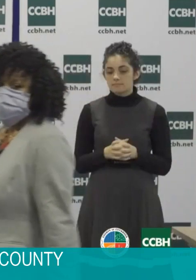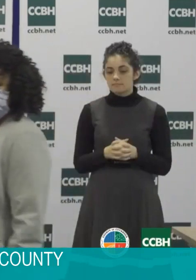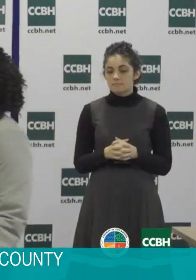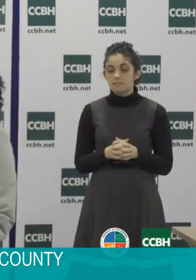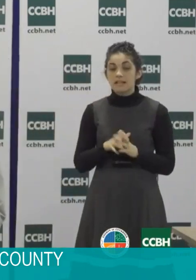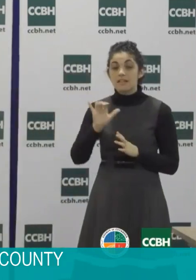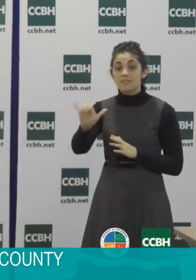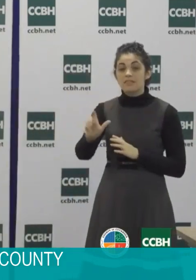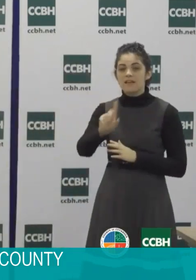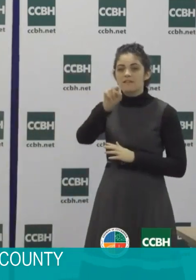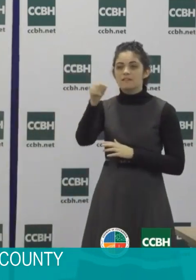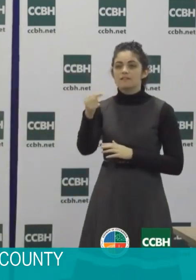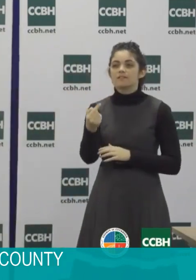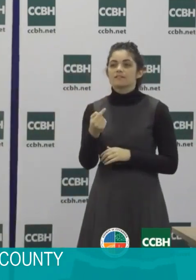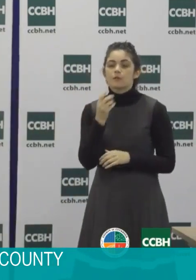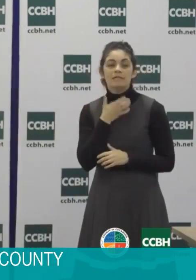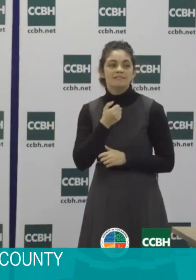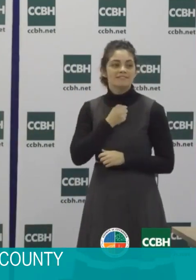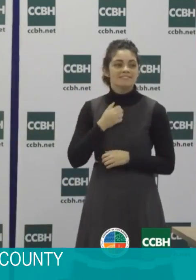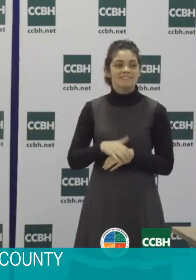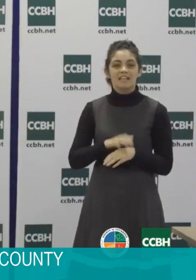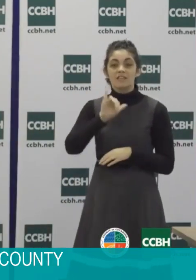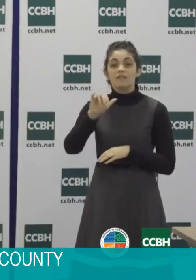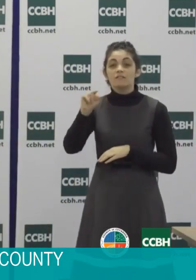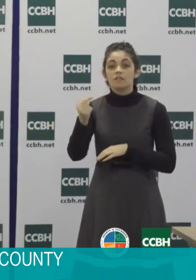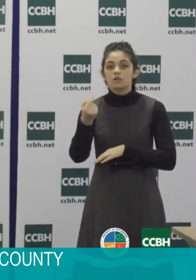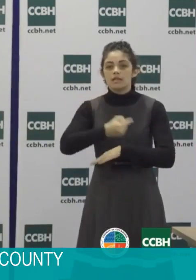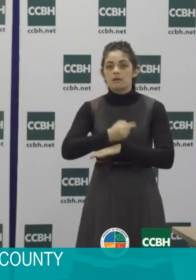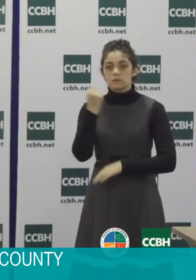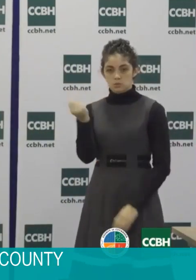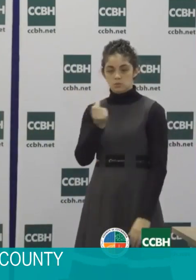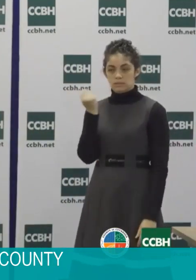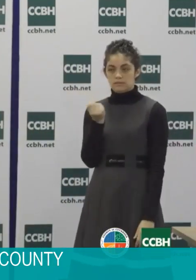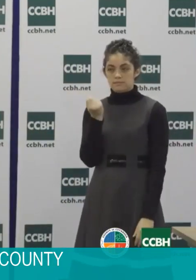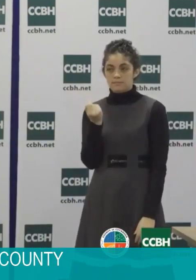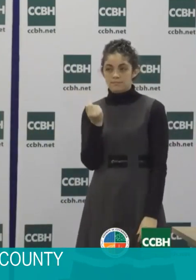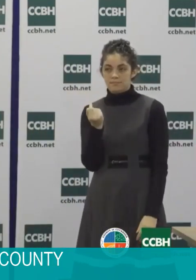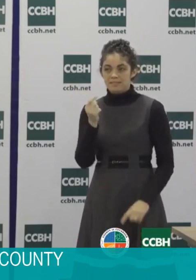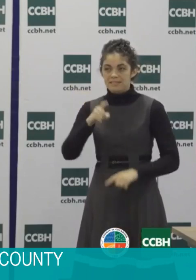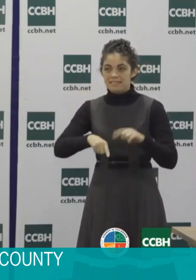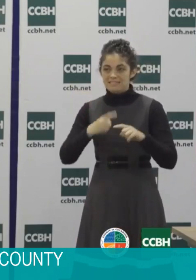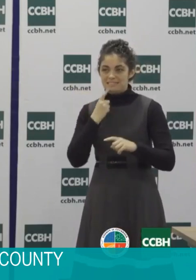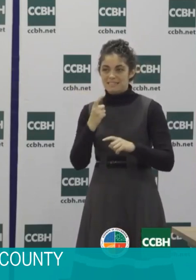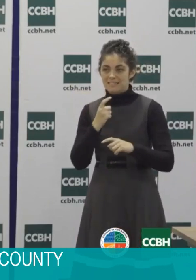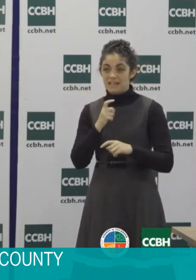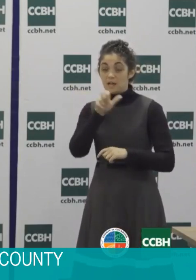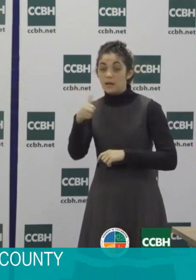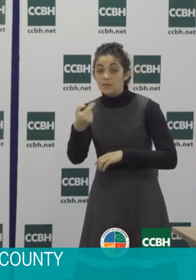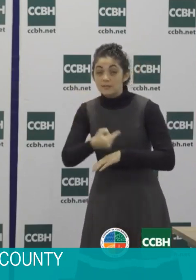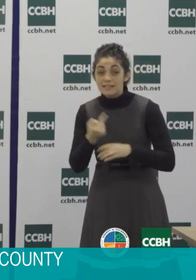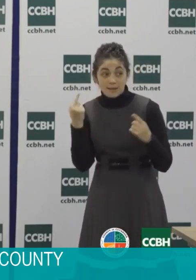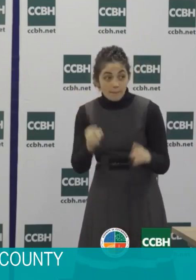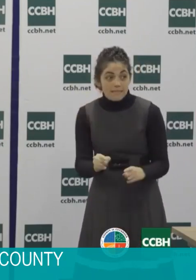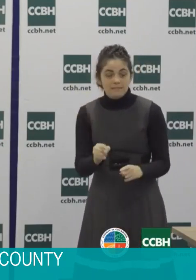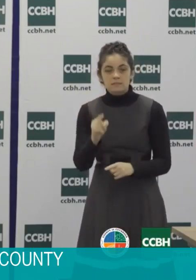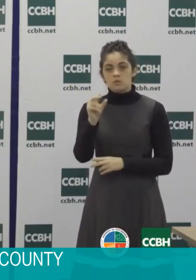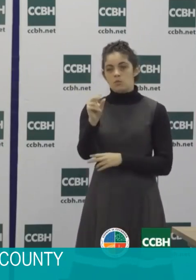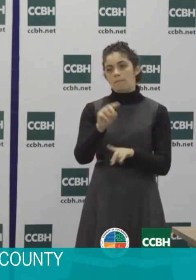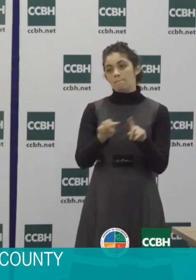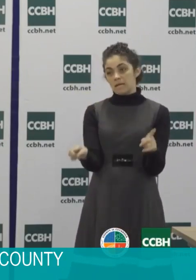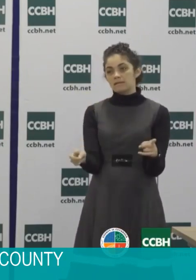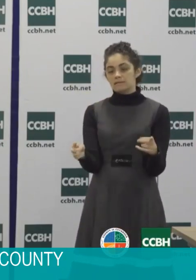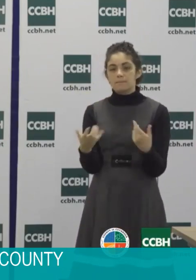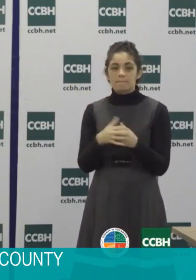So that very first day, that very first day was Tuesday. I can't say we've had another day like that,